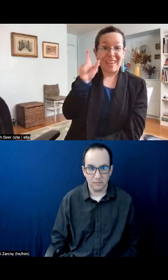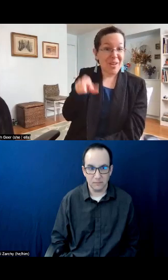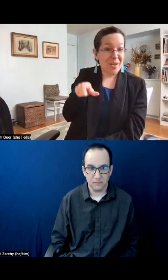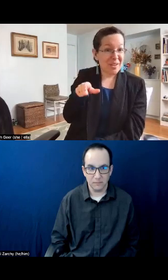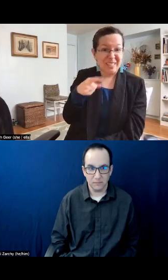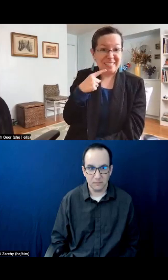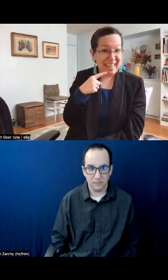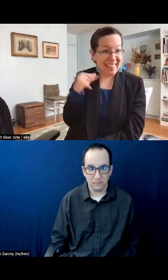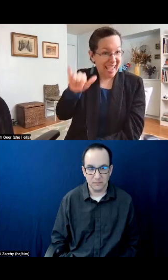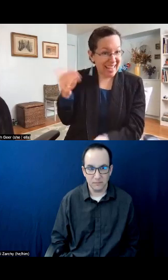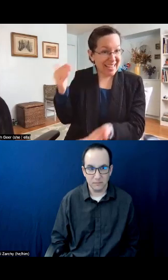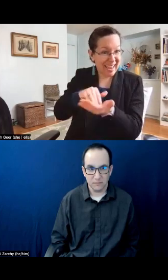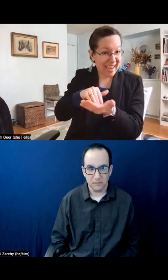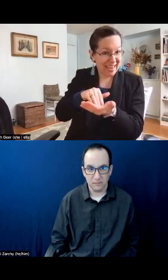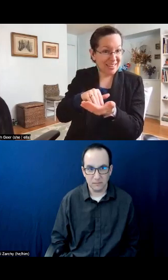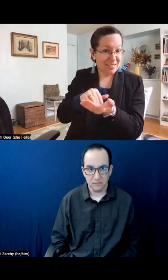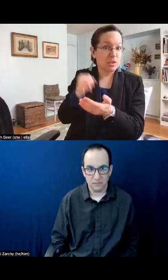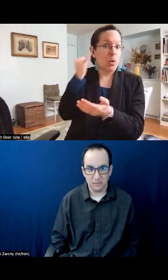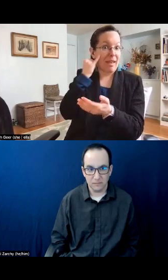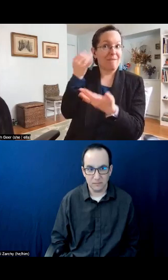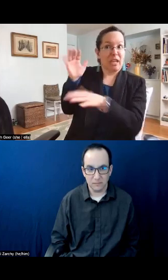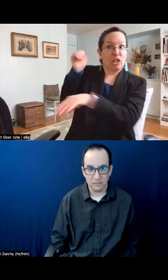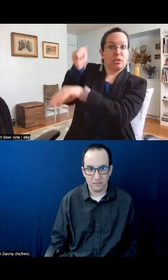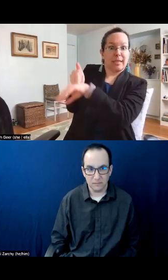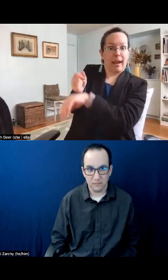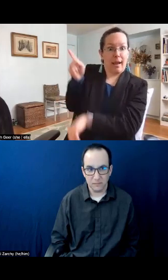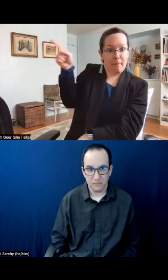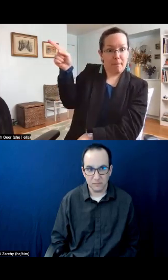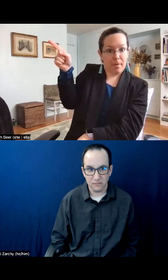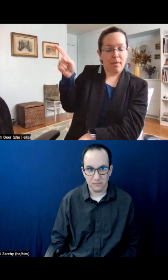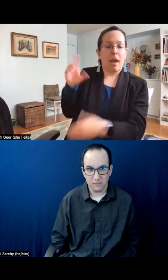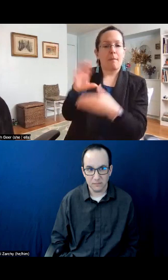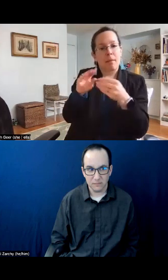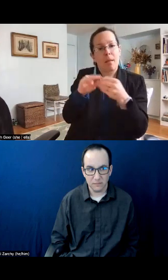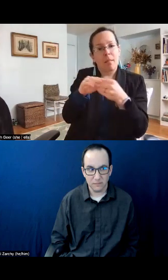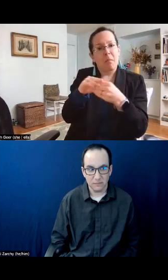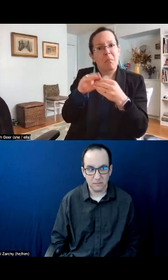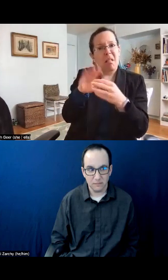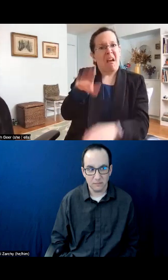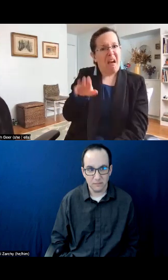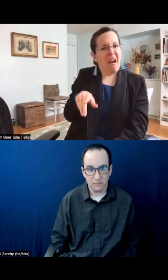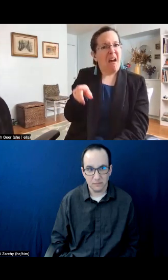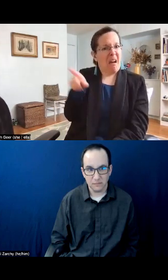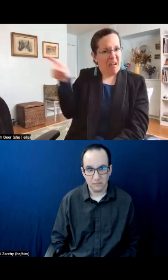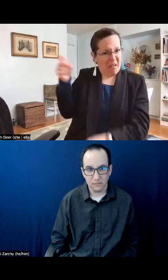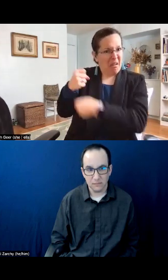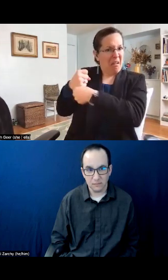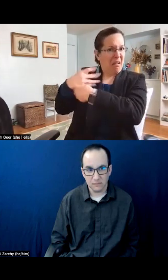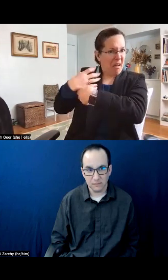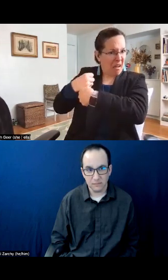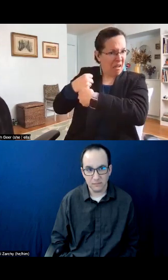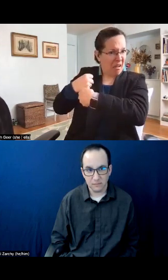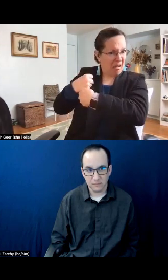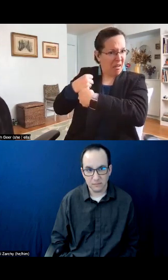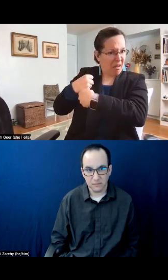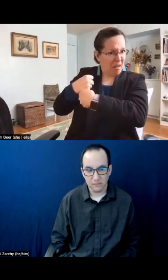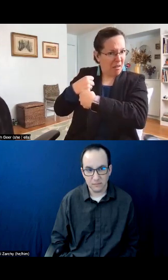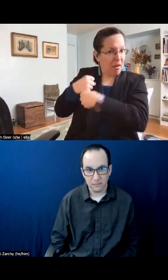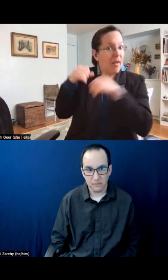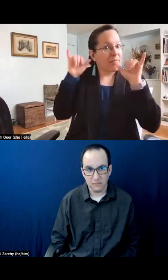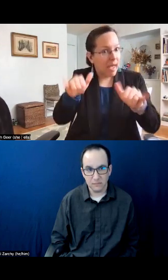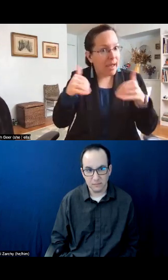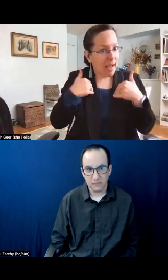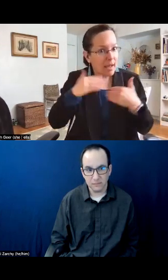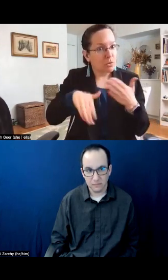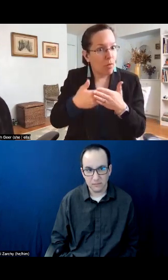separate sign, because the directional verb itself indicates, based on how they've signed it, that this teacher did this